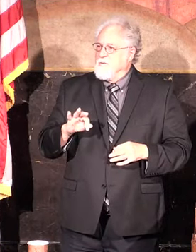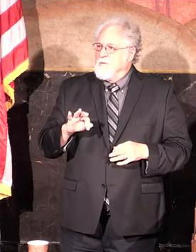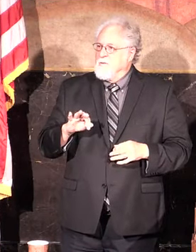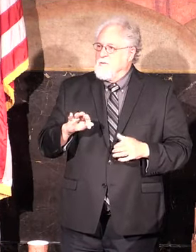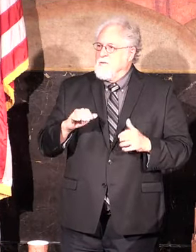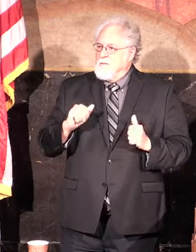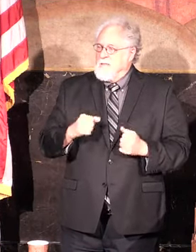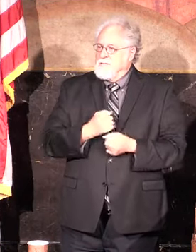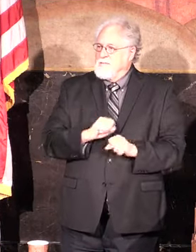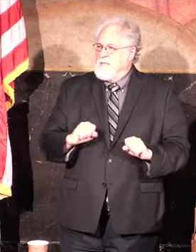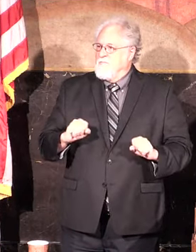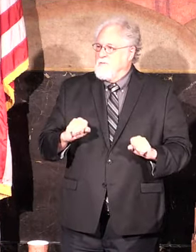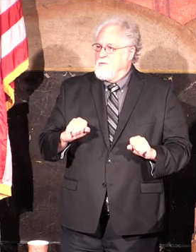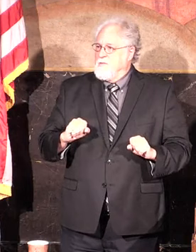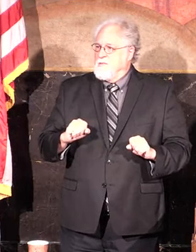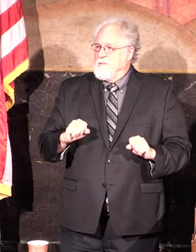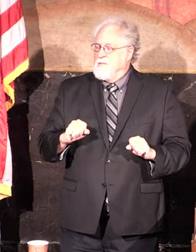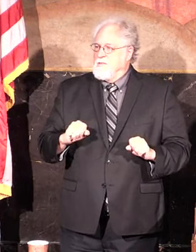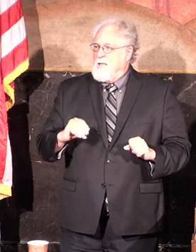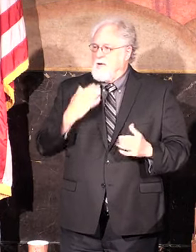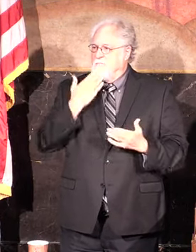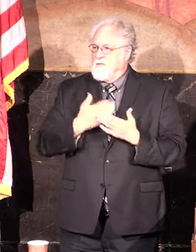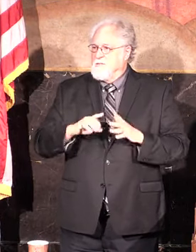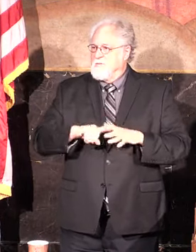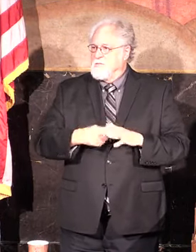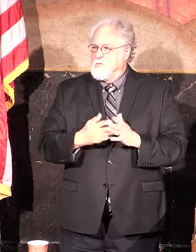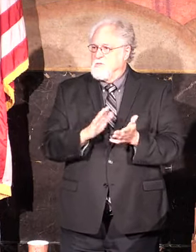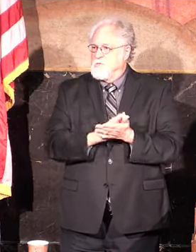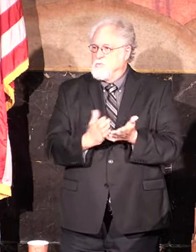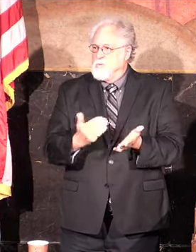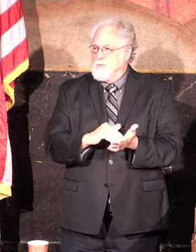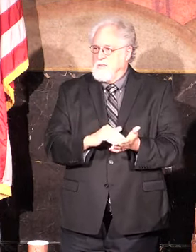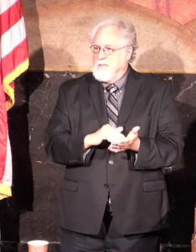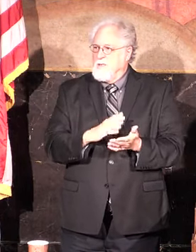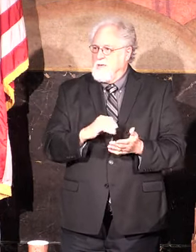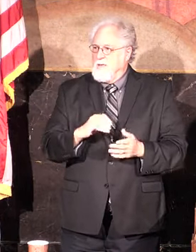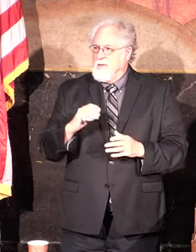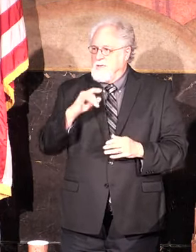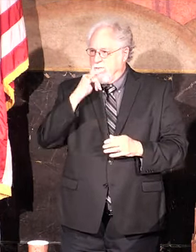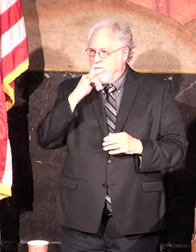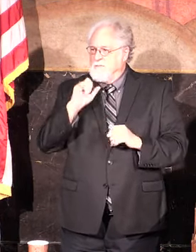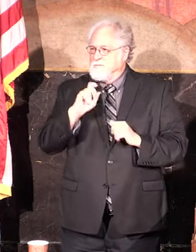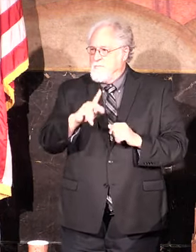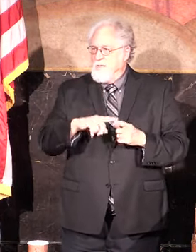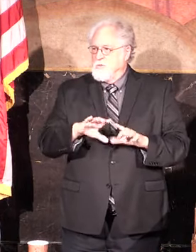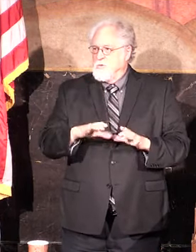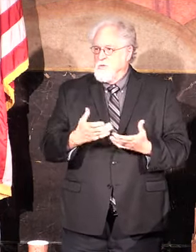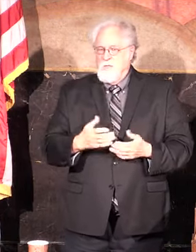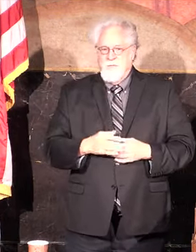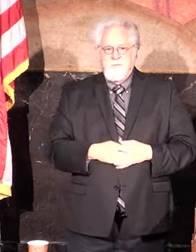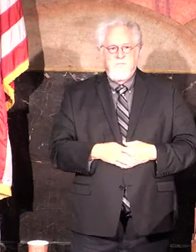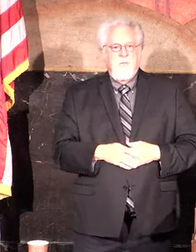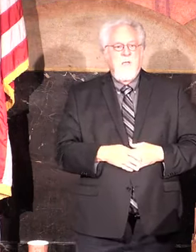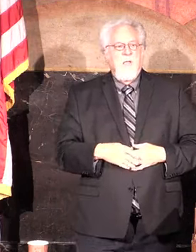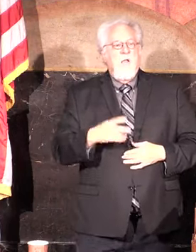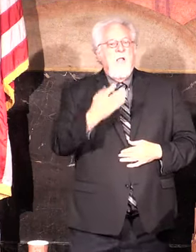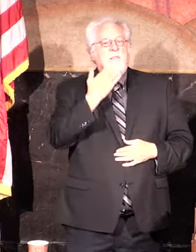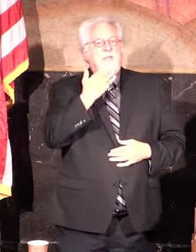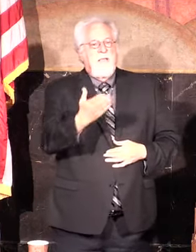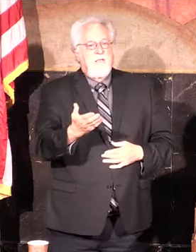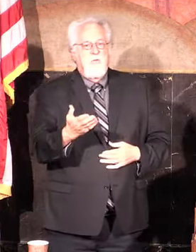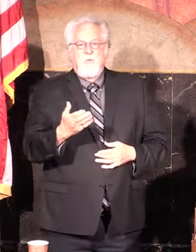to safely and effectively resume school and get kids back in the classroom. Look, thank